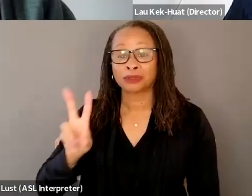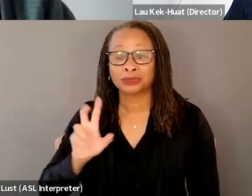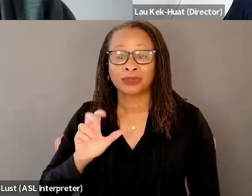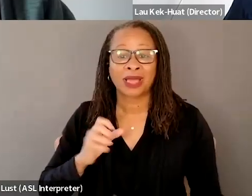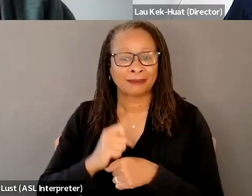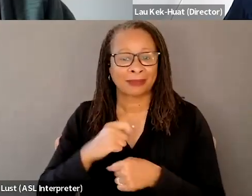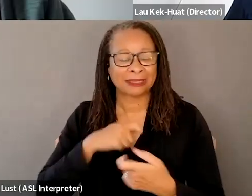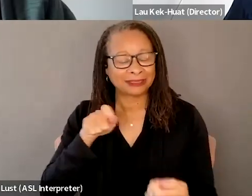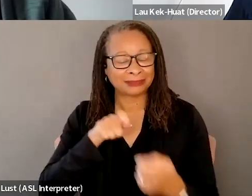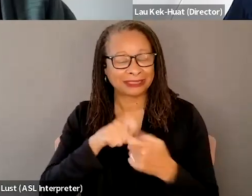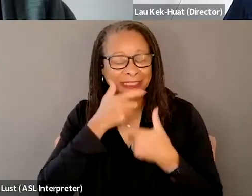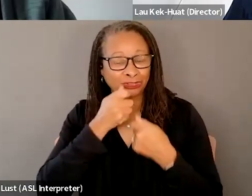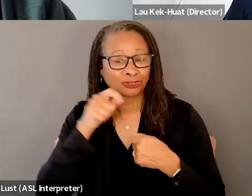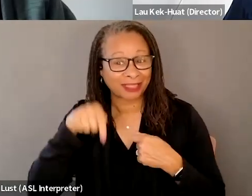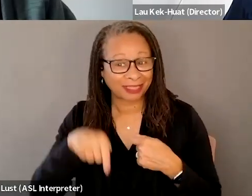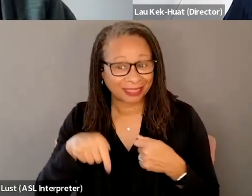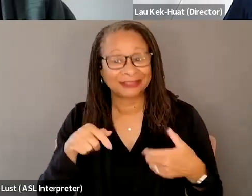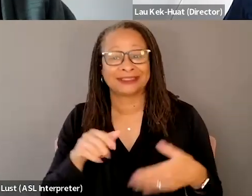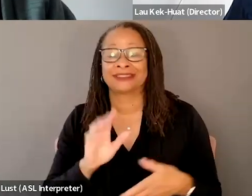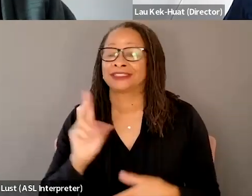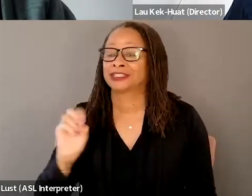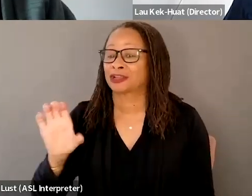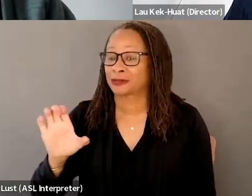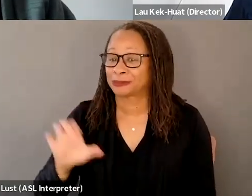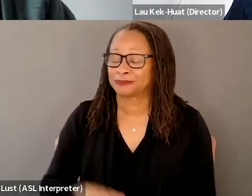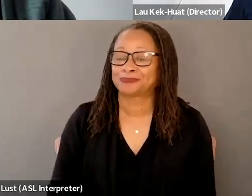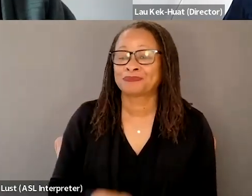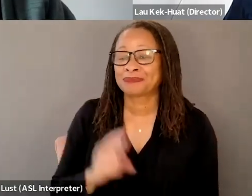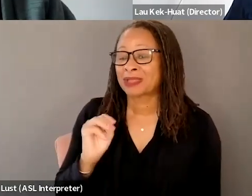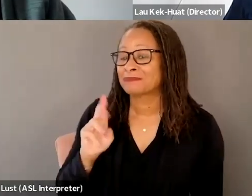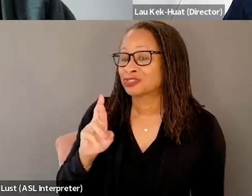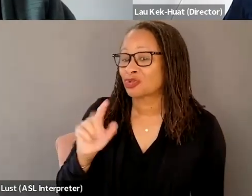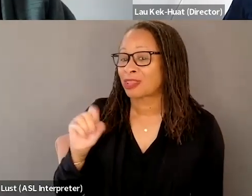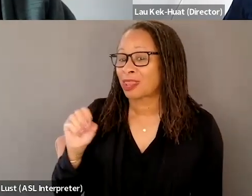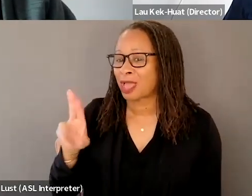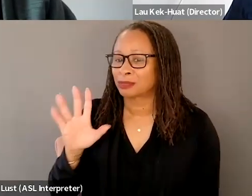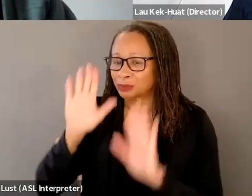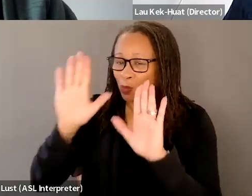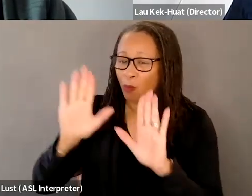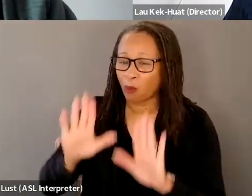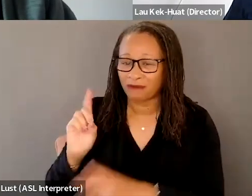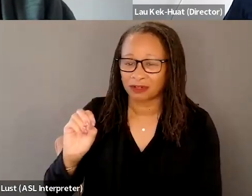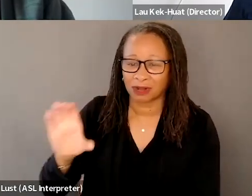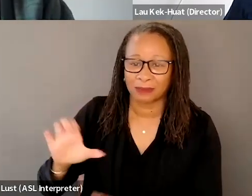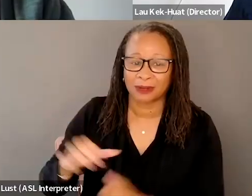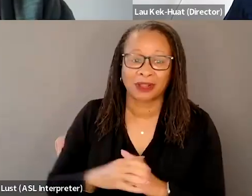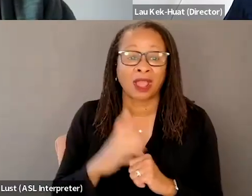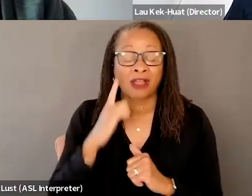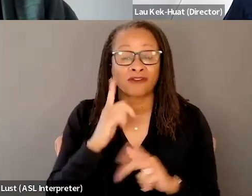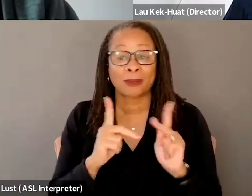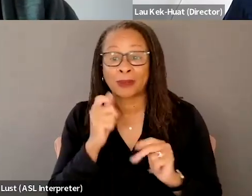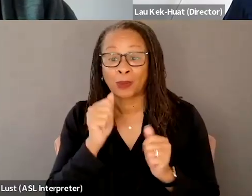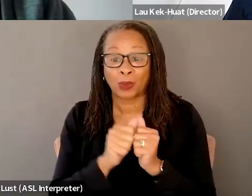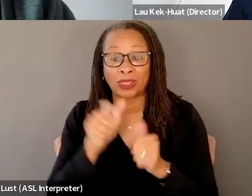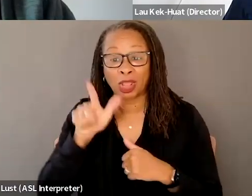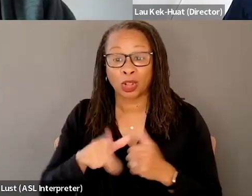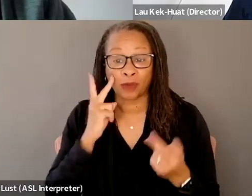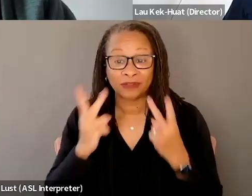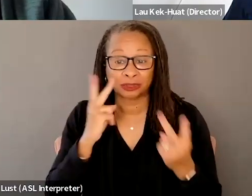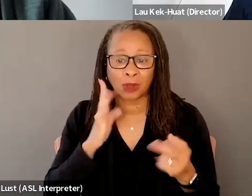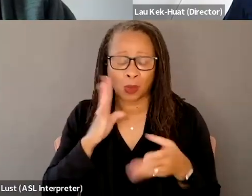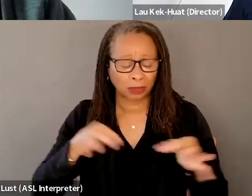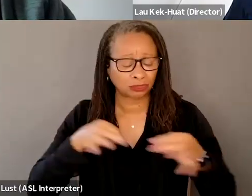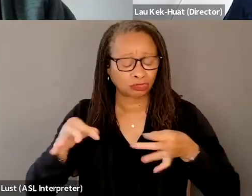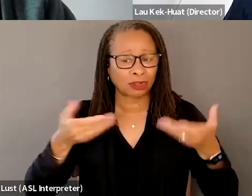me particularly interested in Mr. Lau's excellent documentary. For those with low vision, I will